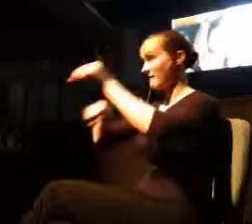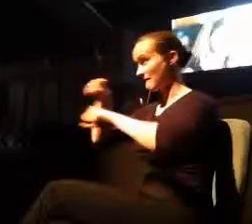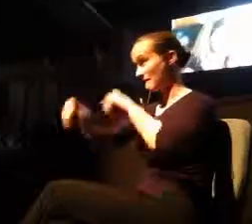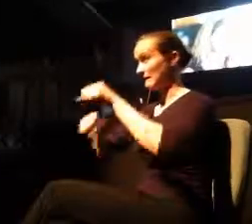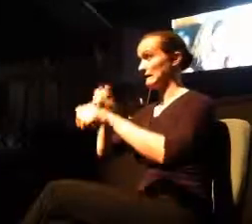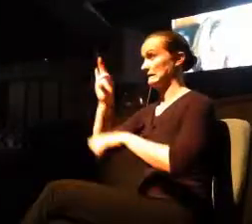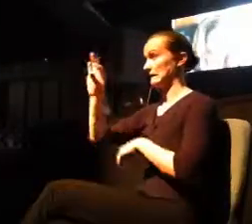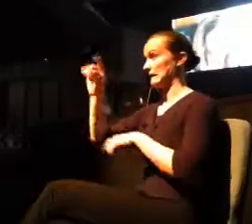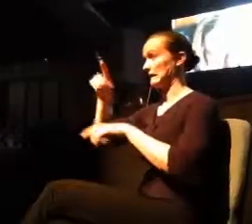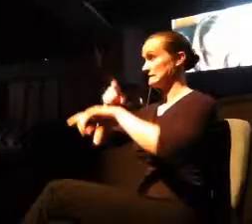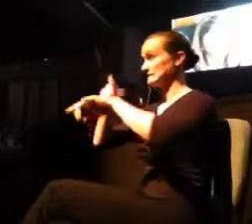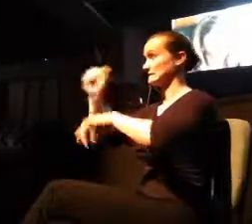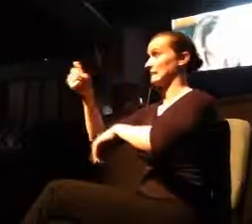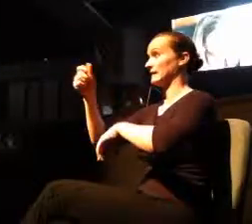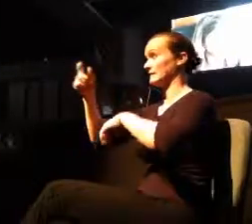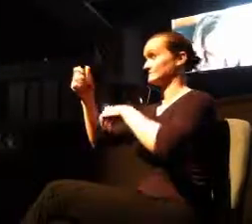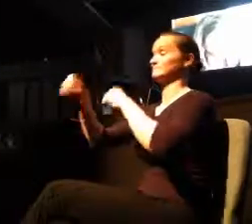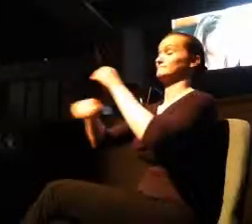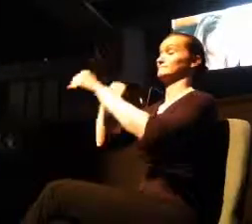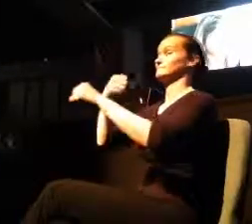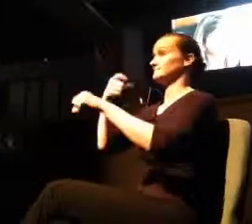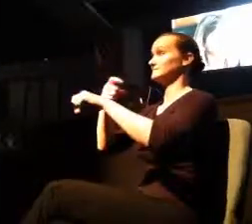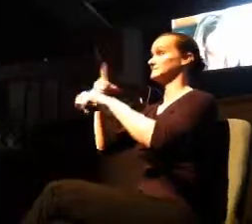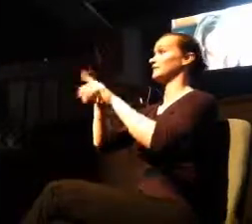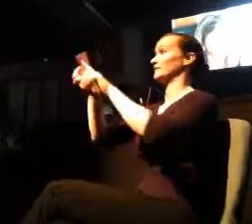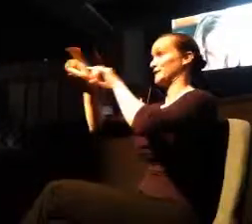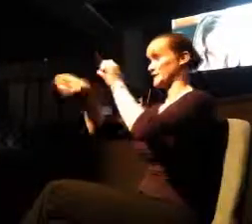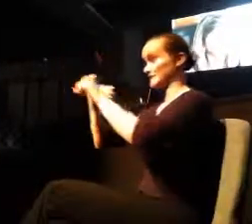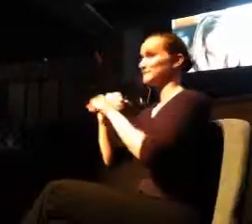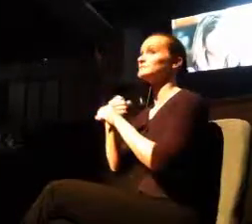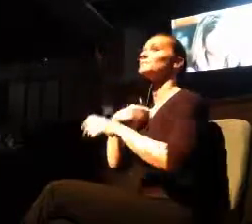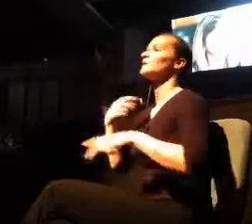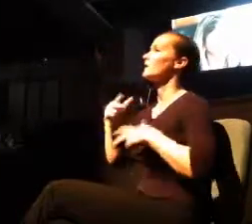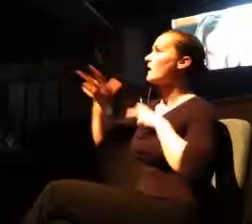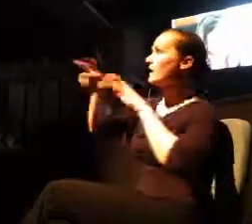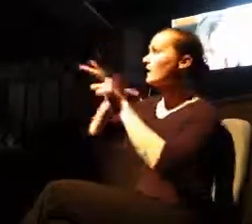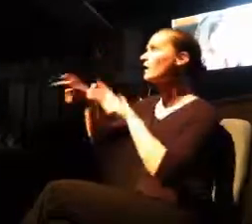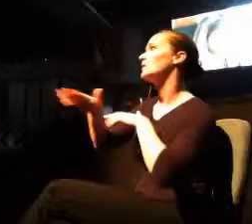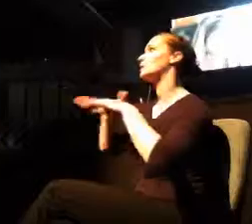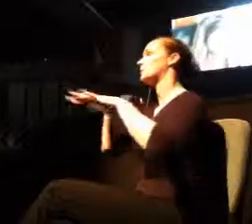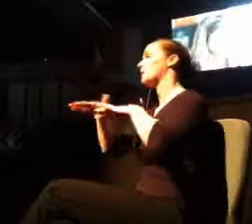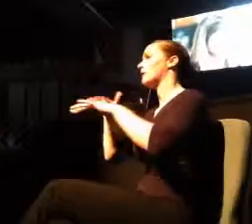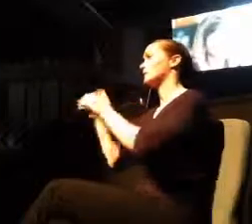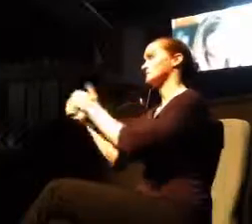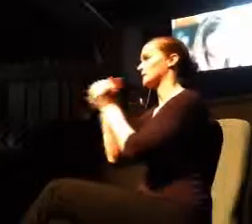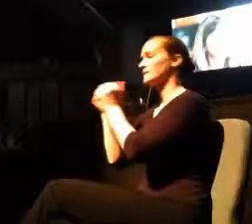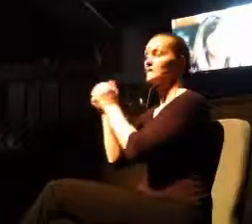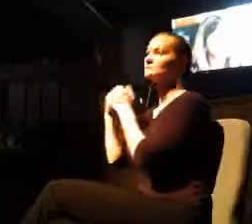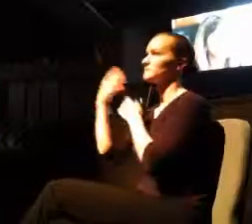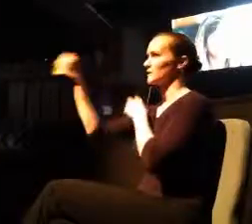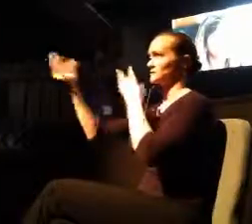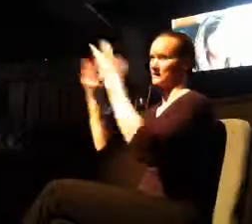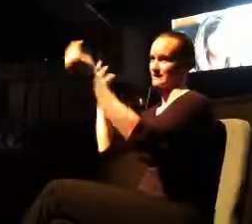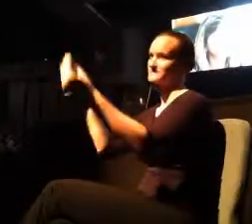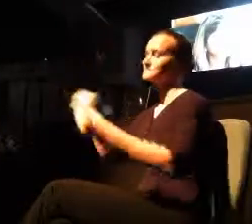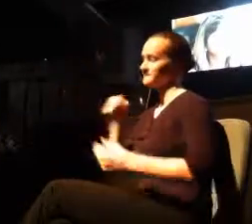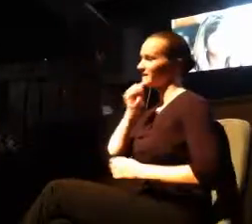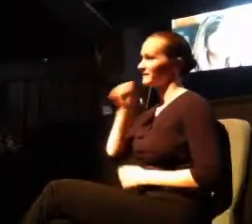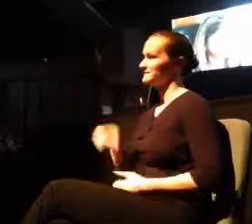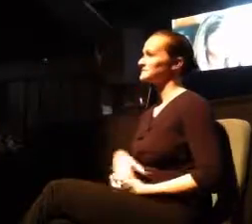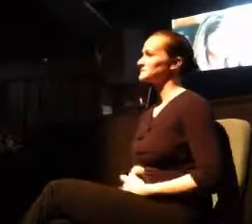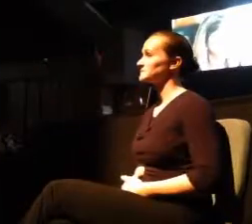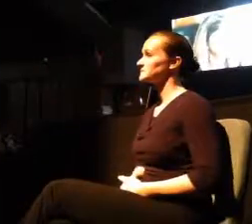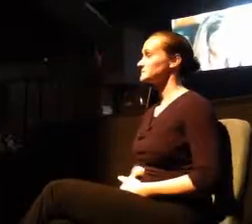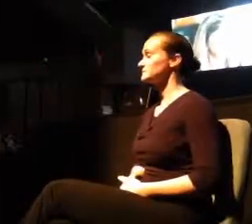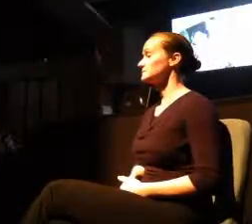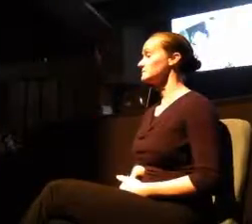tennis, hiking, walking, I mean, just everything in the outdoors that we loved here. And